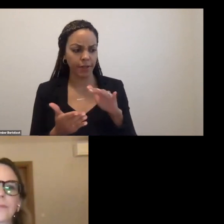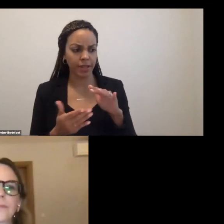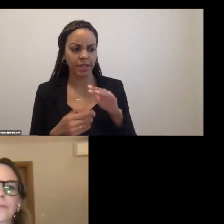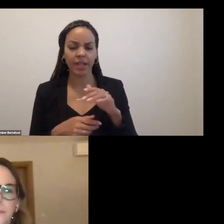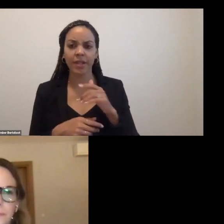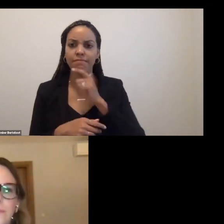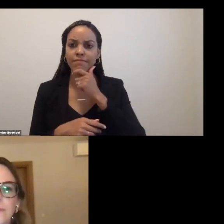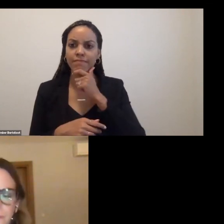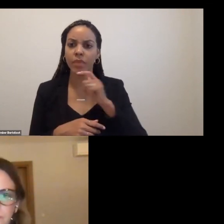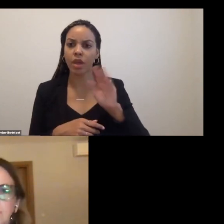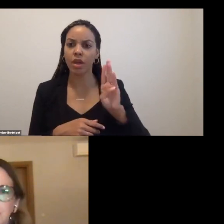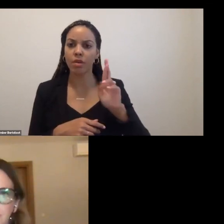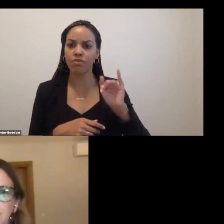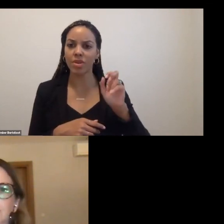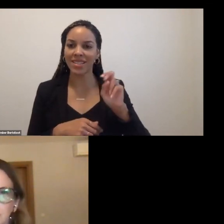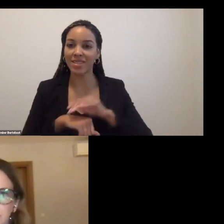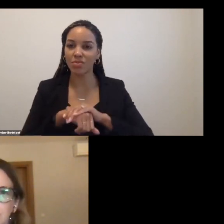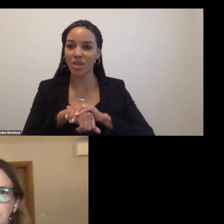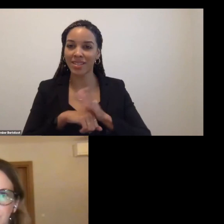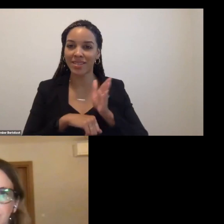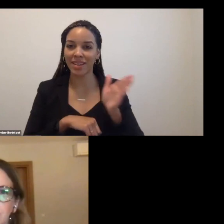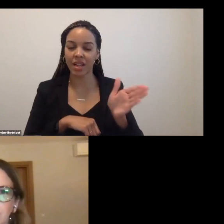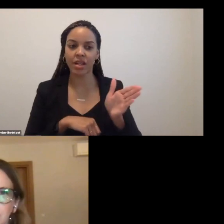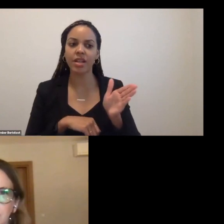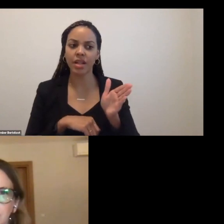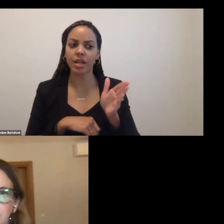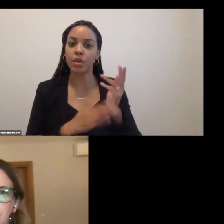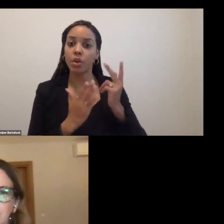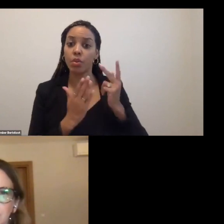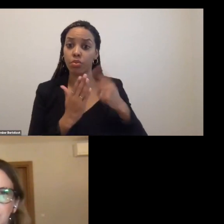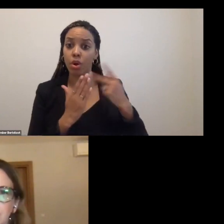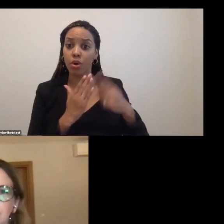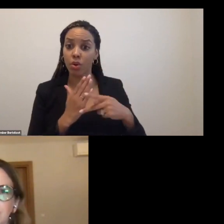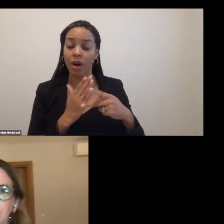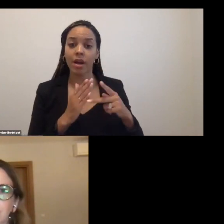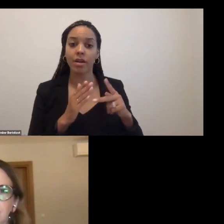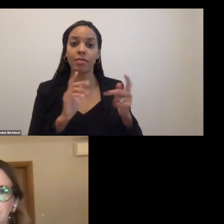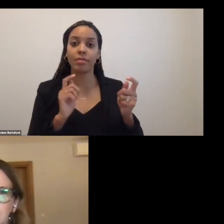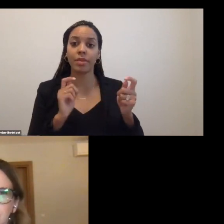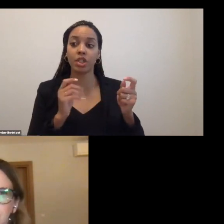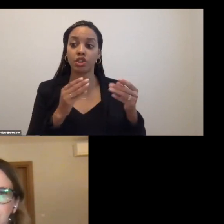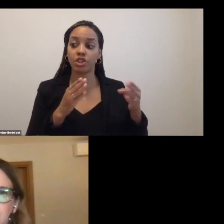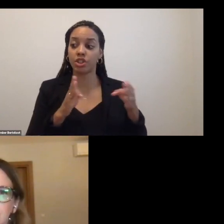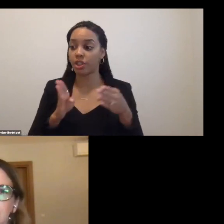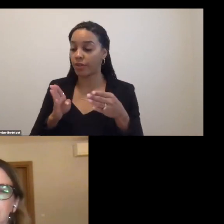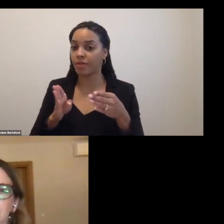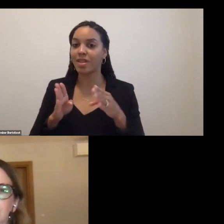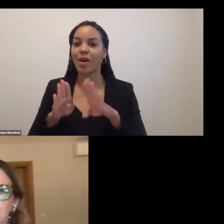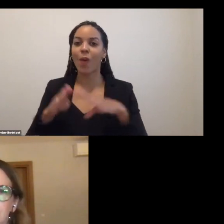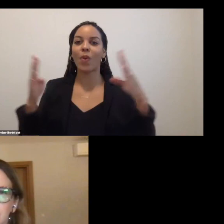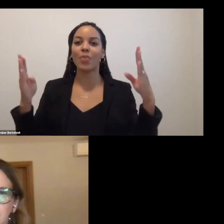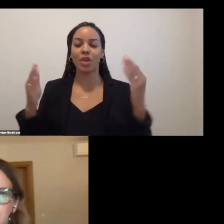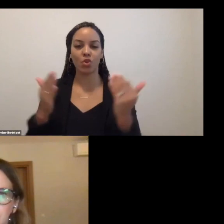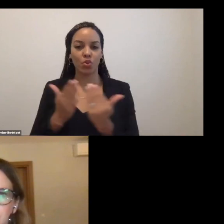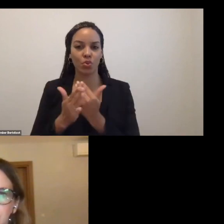Britain, whose program was shifted and opened in a new way